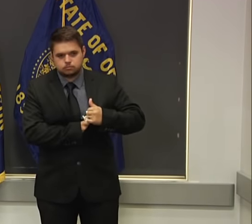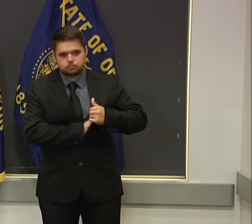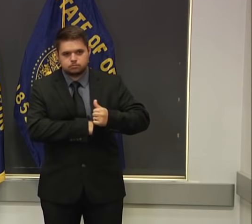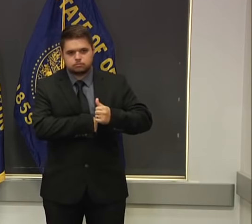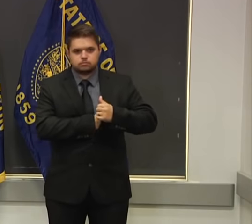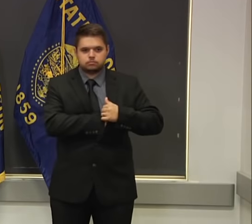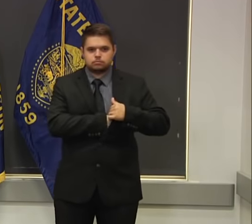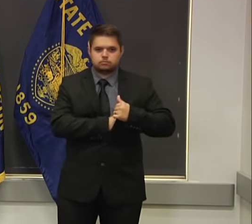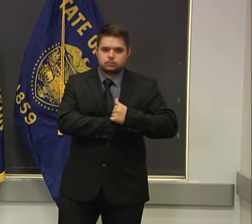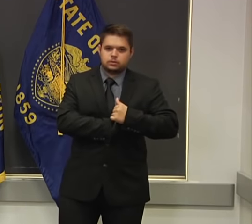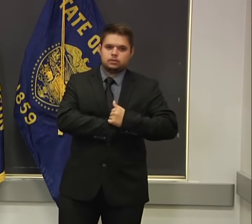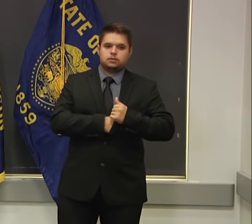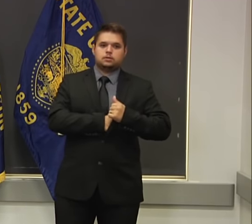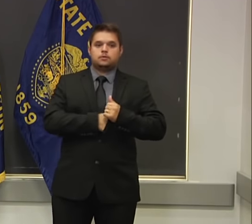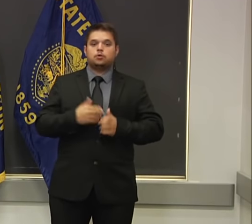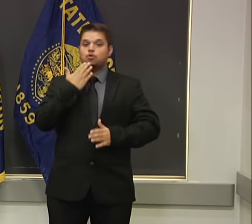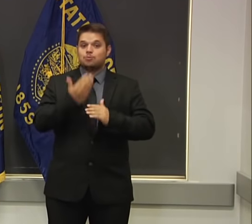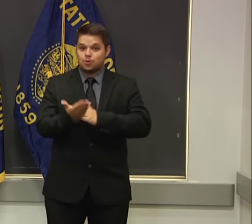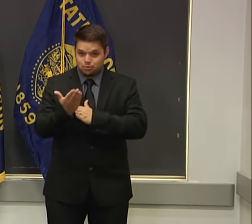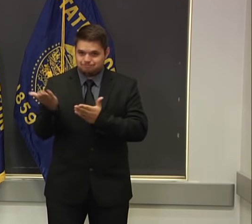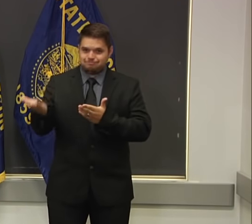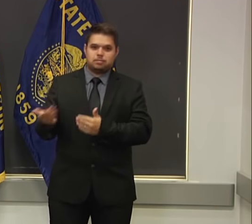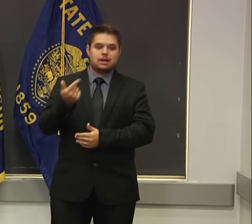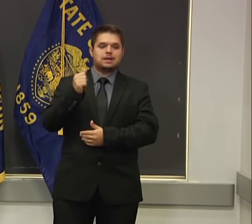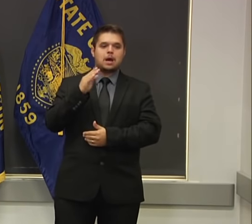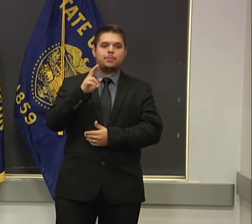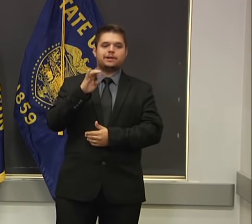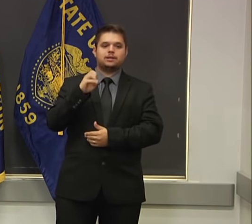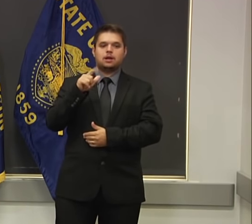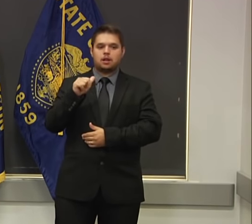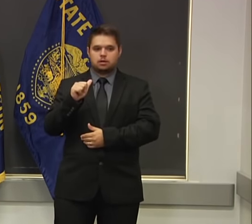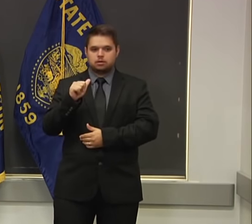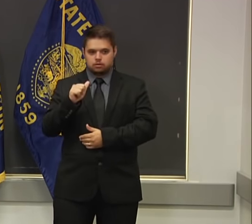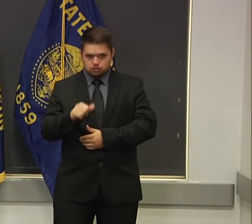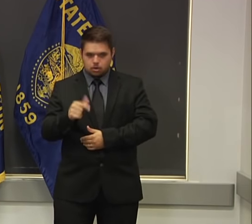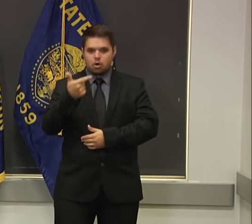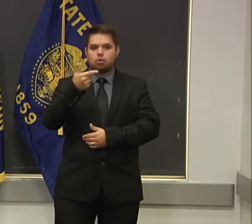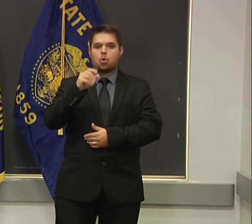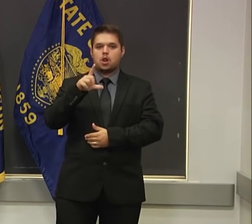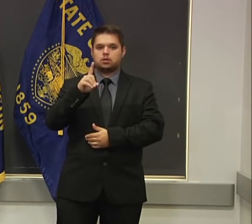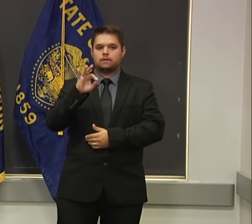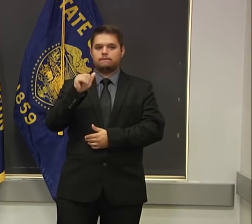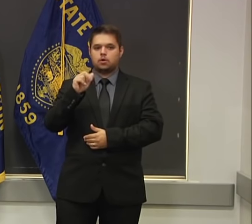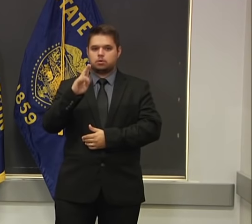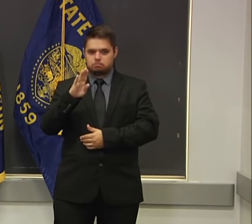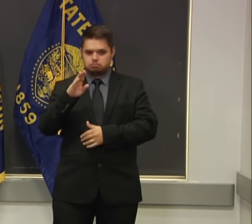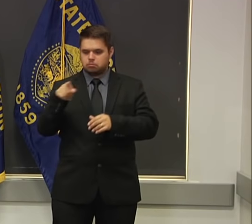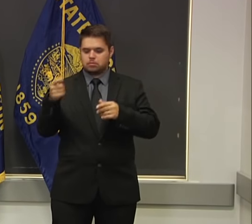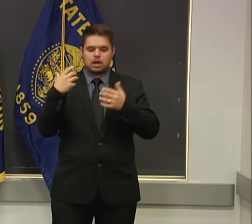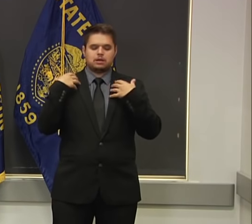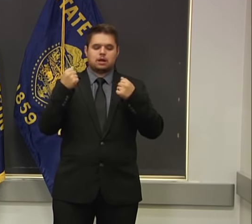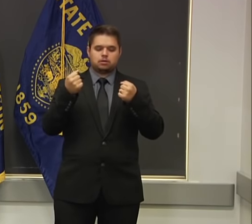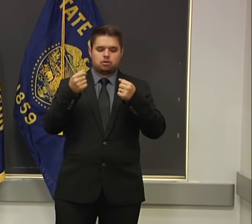Good morning. My name is Gabriella Goldfarb, and I am the Environmental Health Manager for the Oregon Health